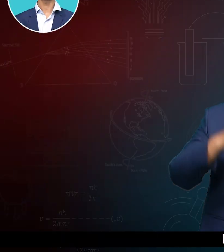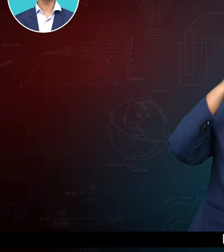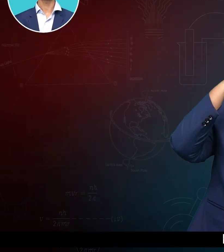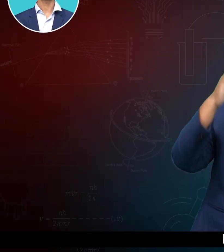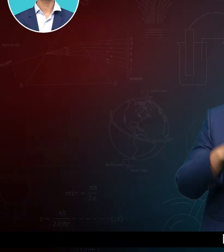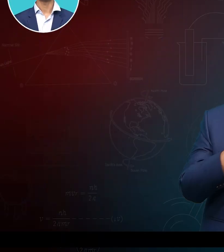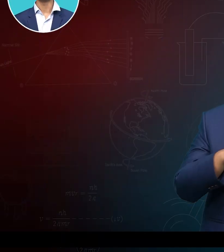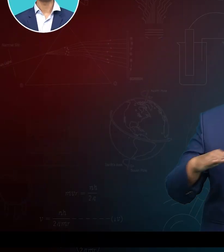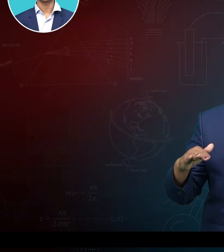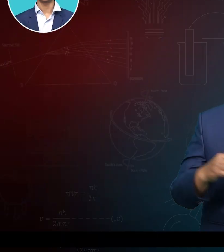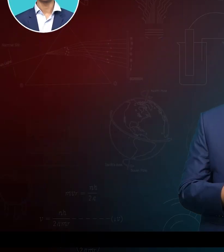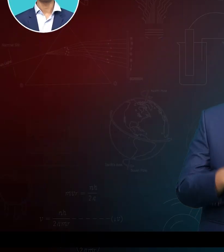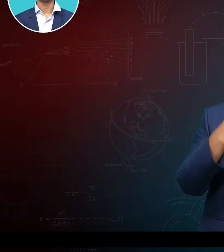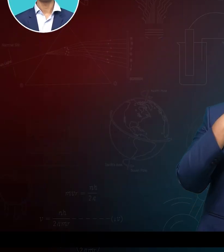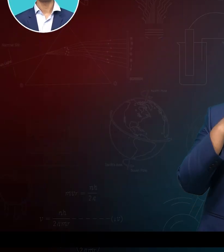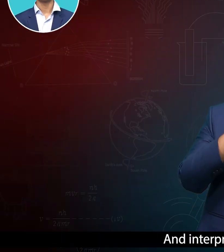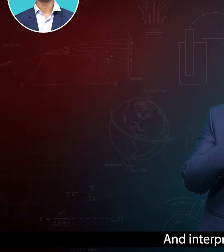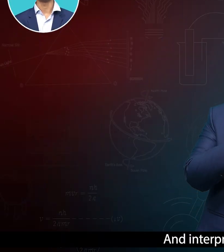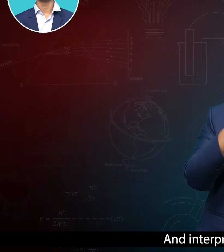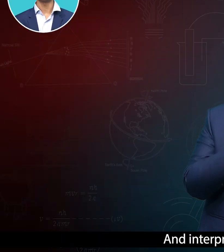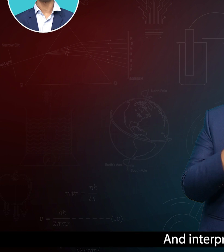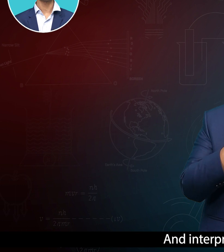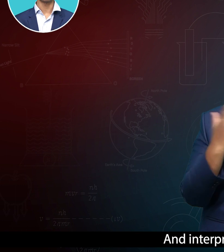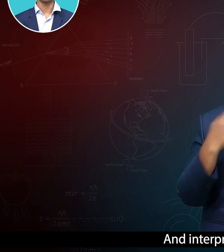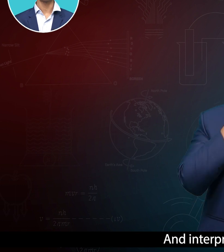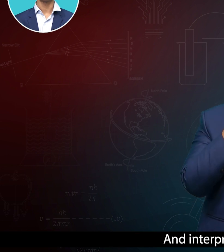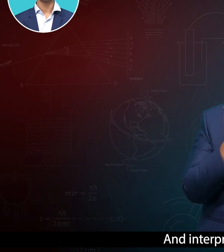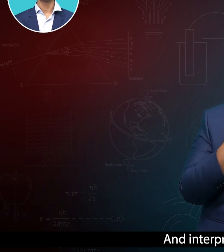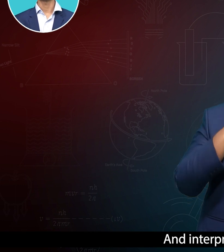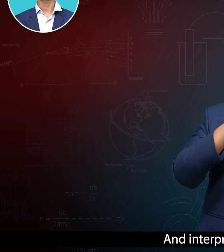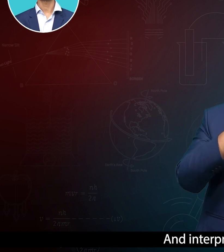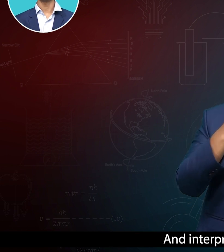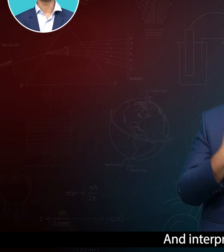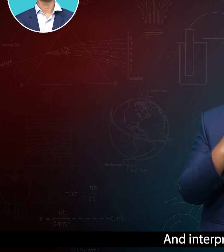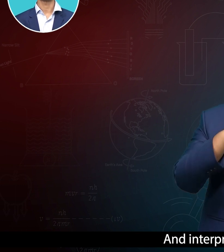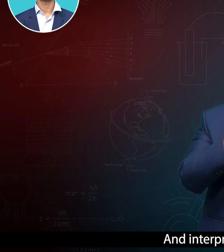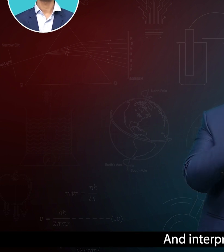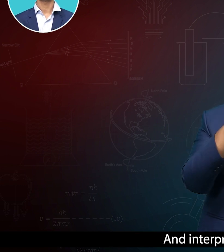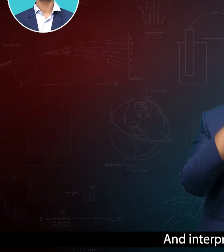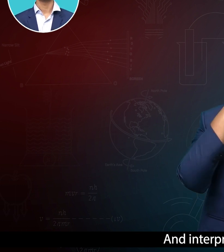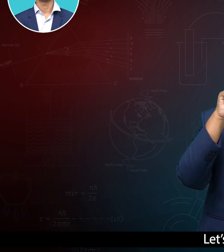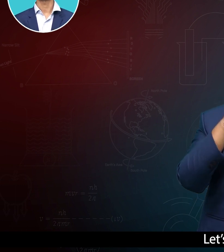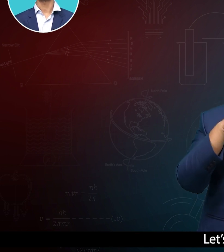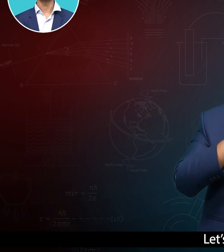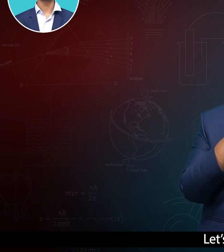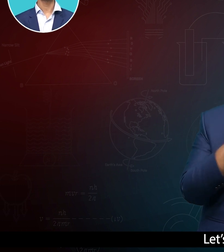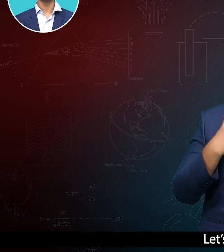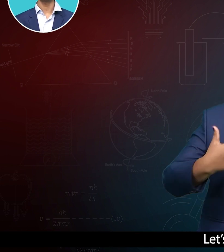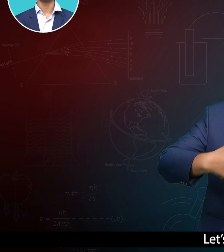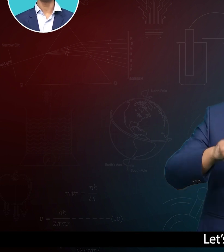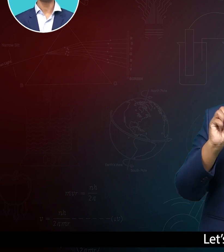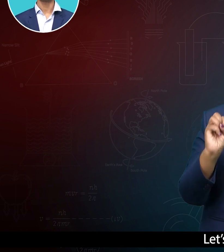Hello children, I'm Shane and interpreting with me is Shailaja. Let's start